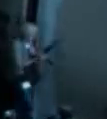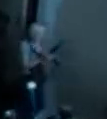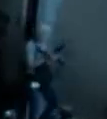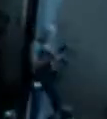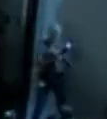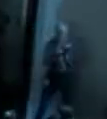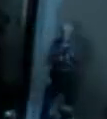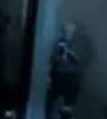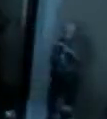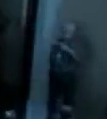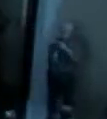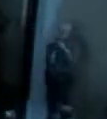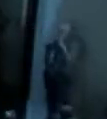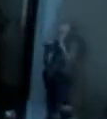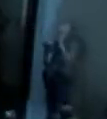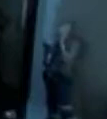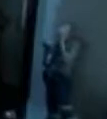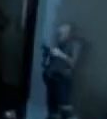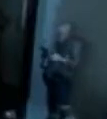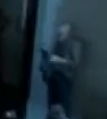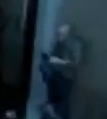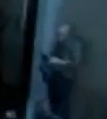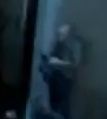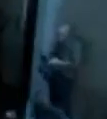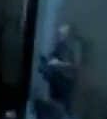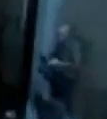You may now be seated, and we will start the signing of our honor pledge.